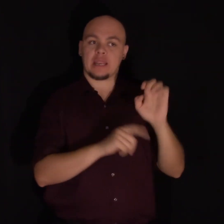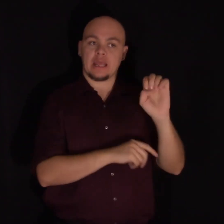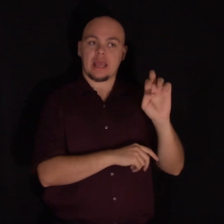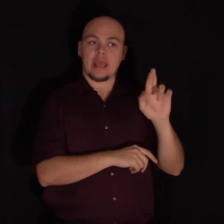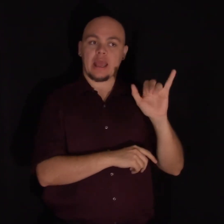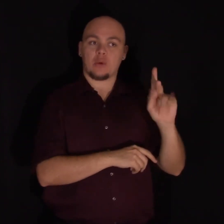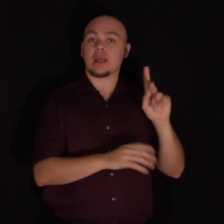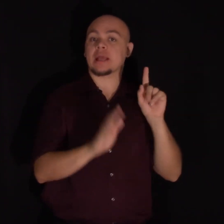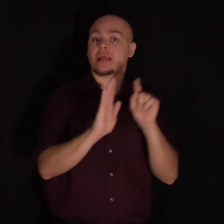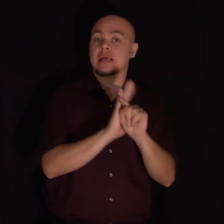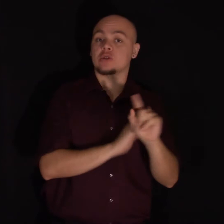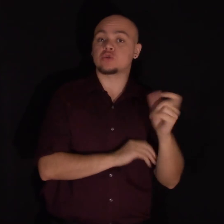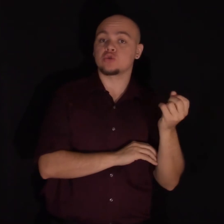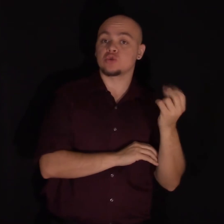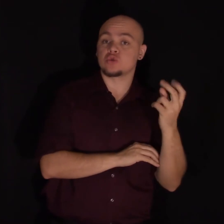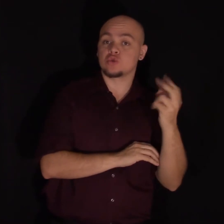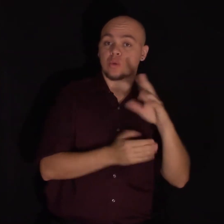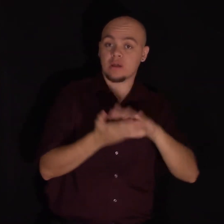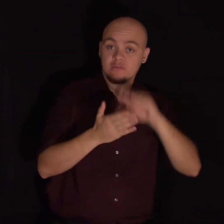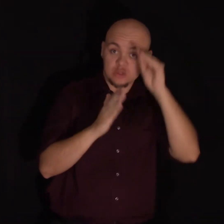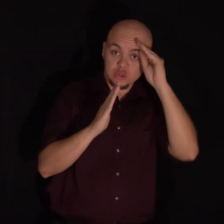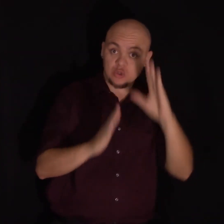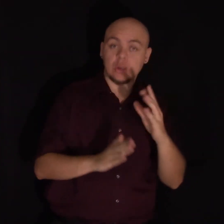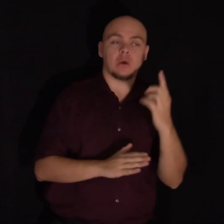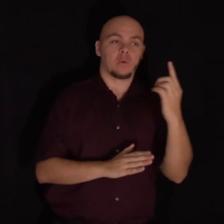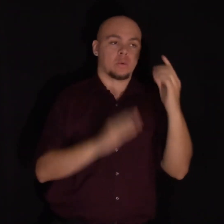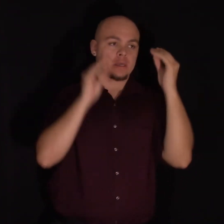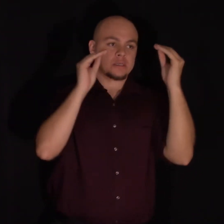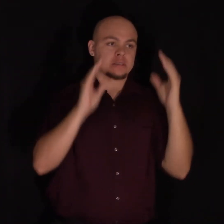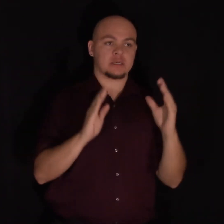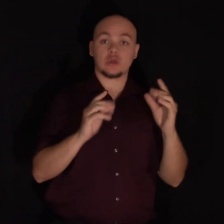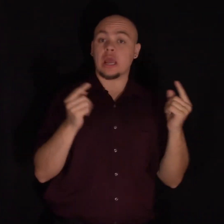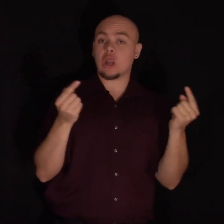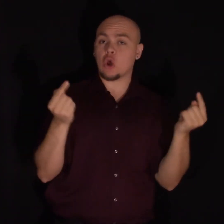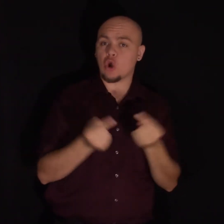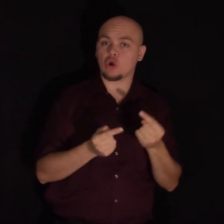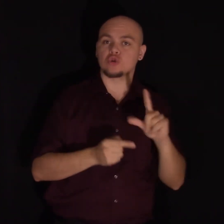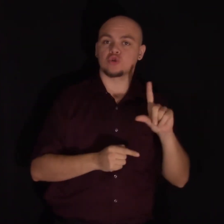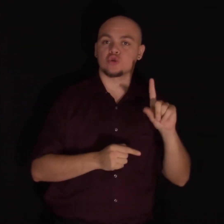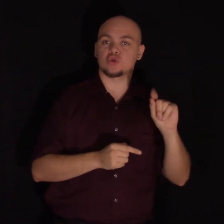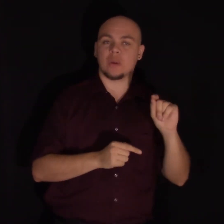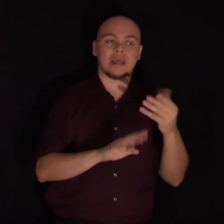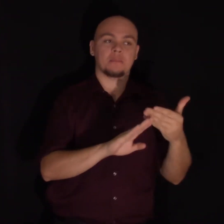teacher and wounded more than 20 others before taking their own lives.